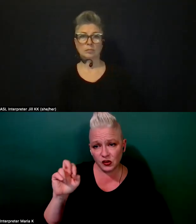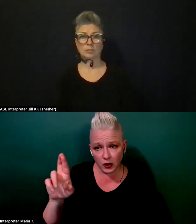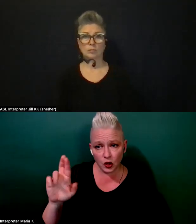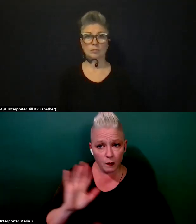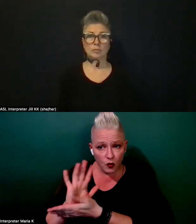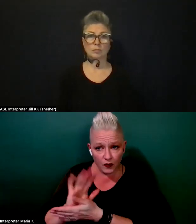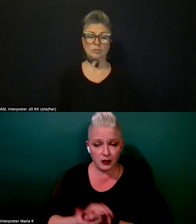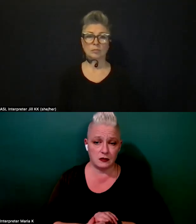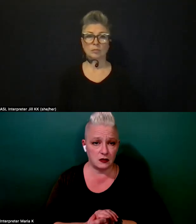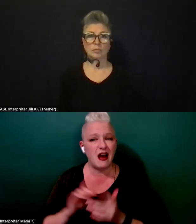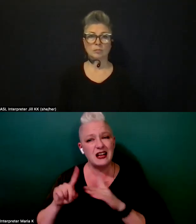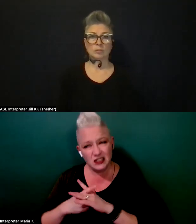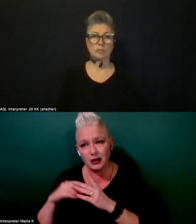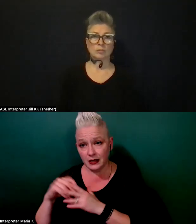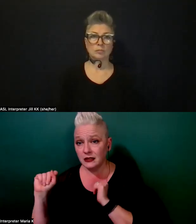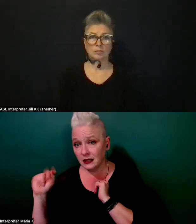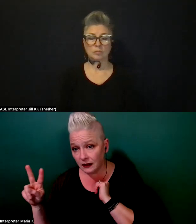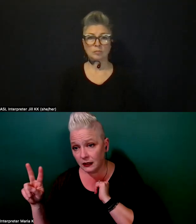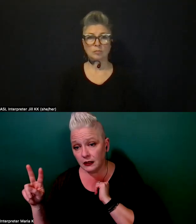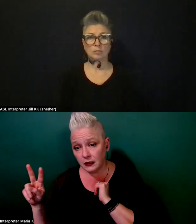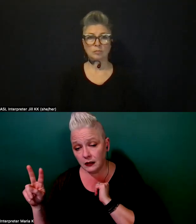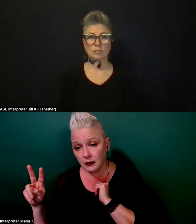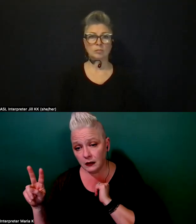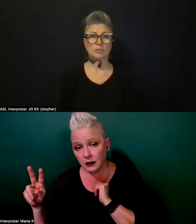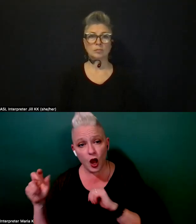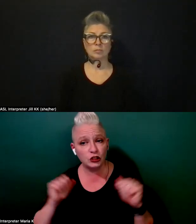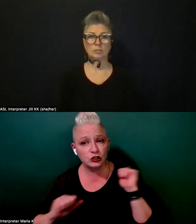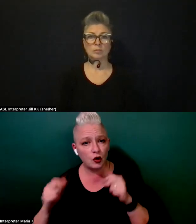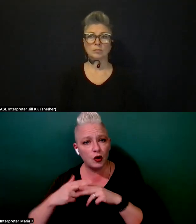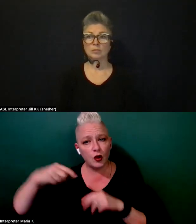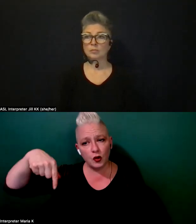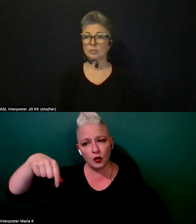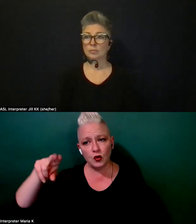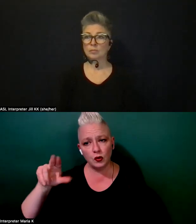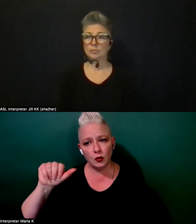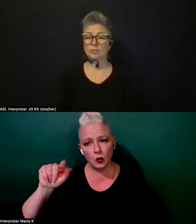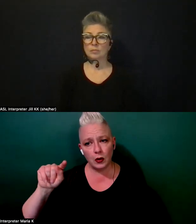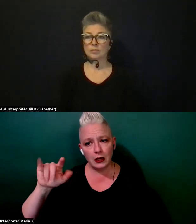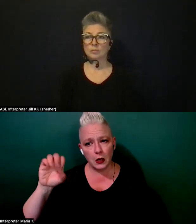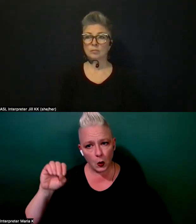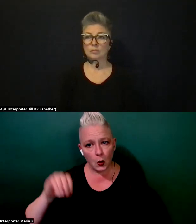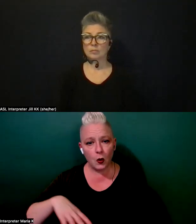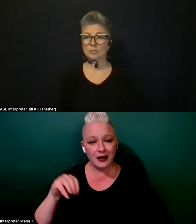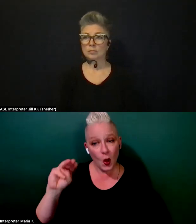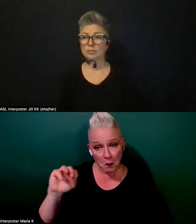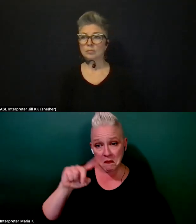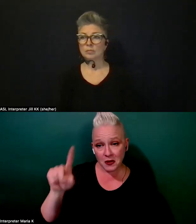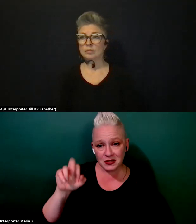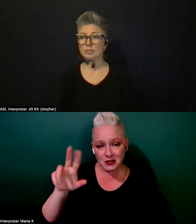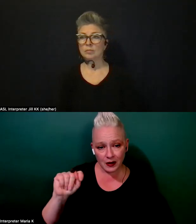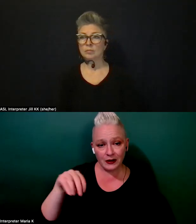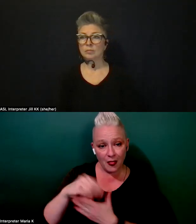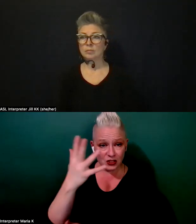and I started in TV in like a show called Quantico on ABC and Mozart in the Jungle. So yeah,